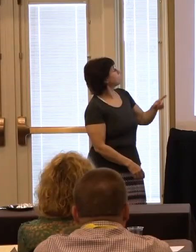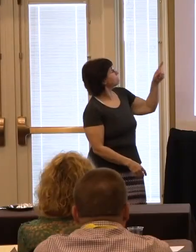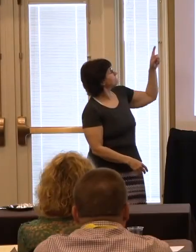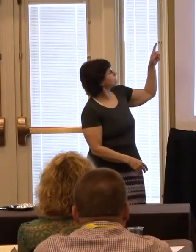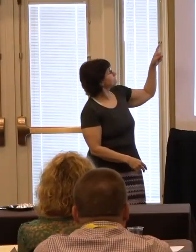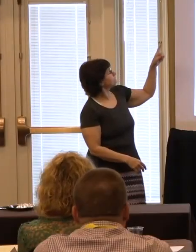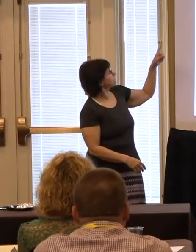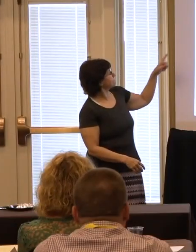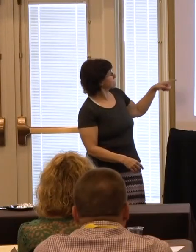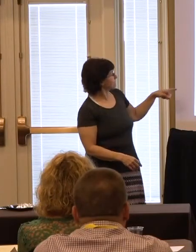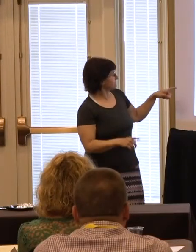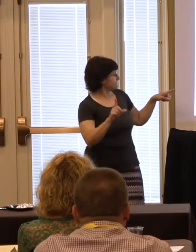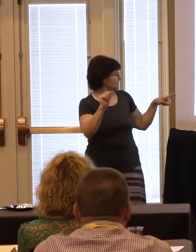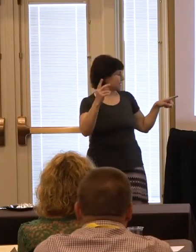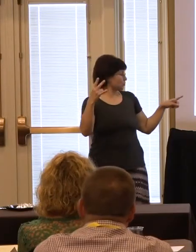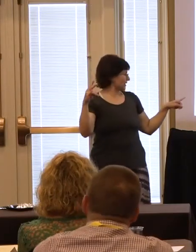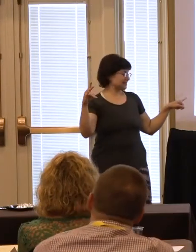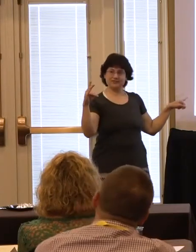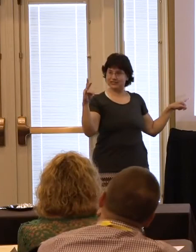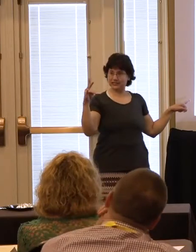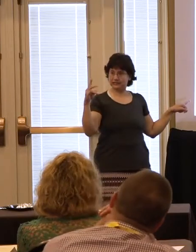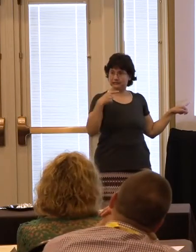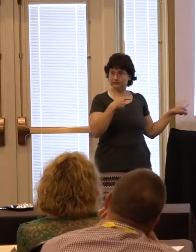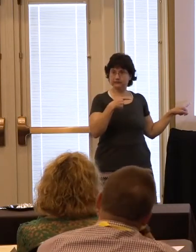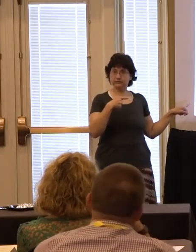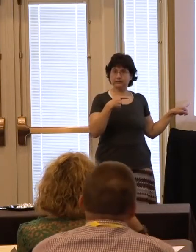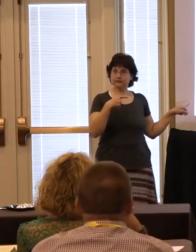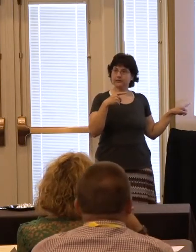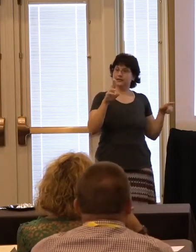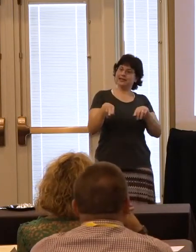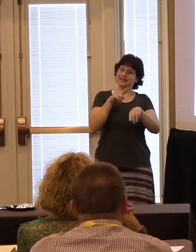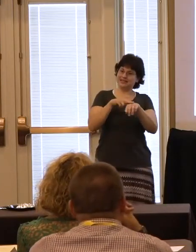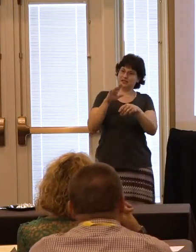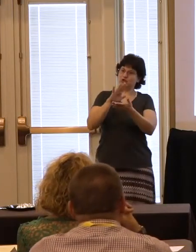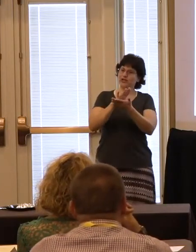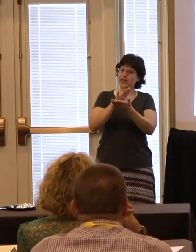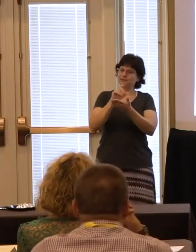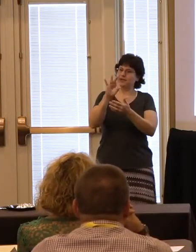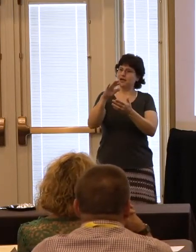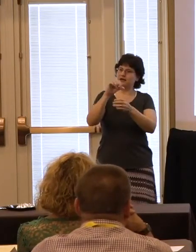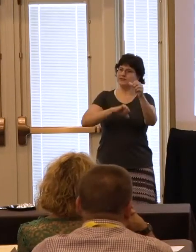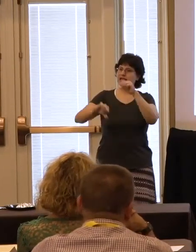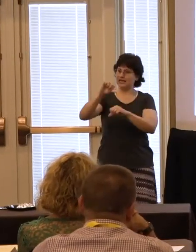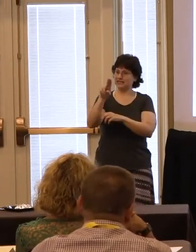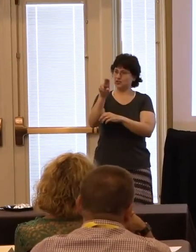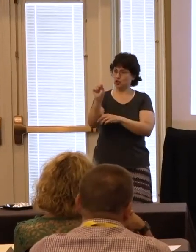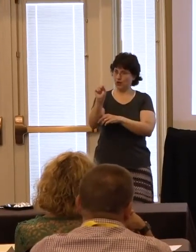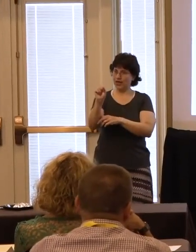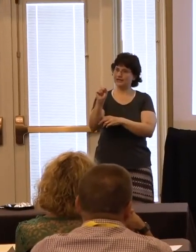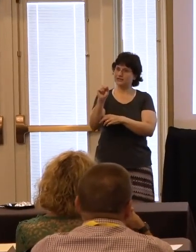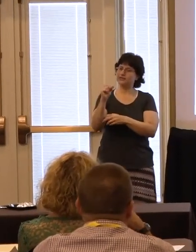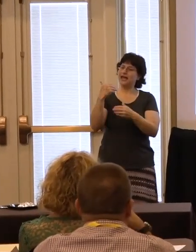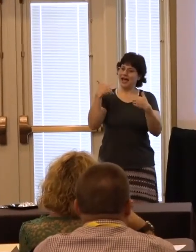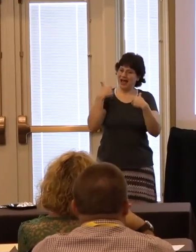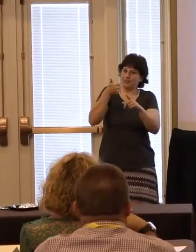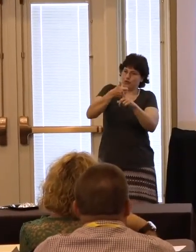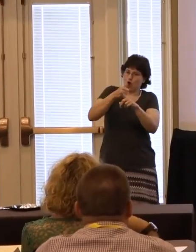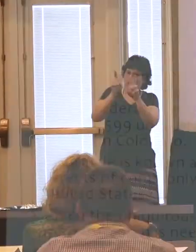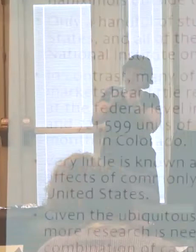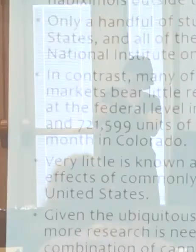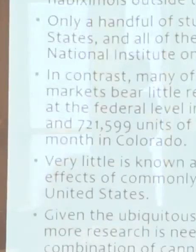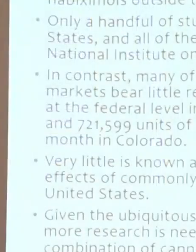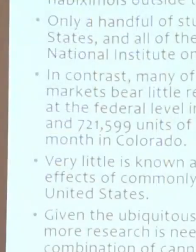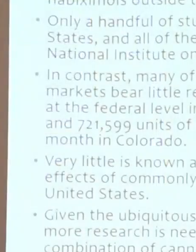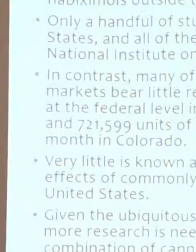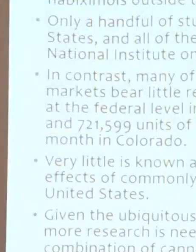Now, in 2017, National Academy of Sciences in the US conducted their own analysis of